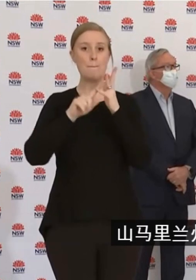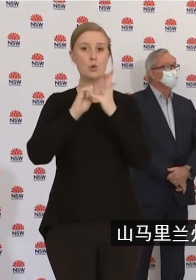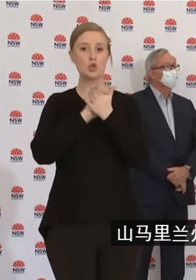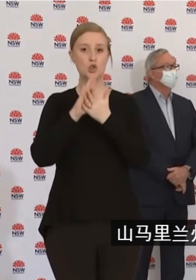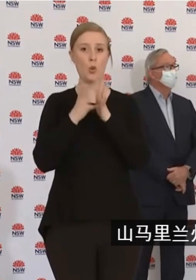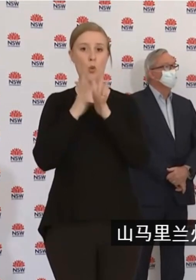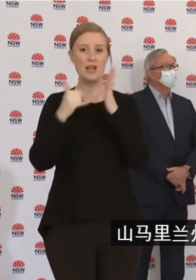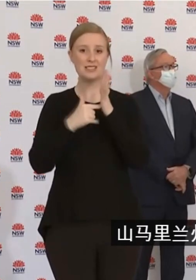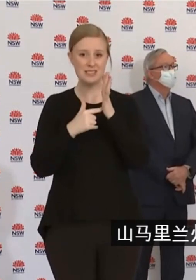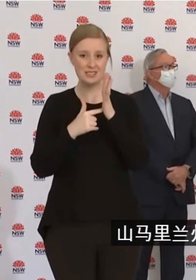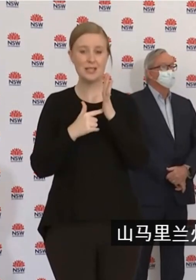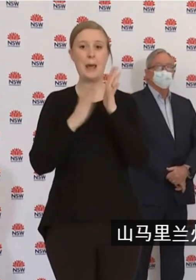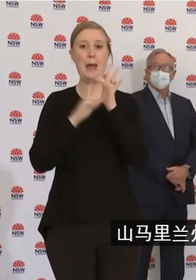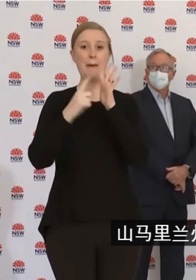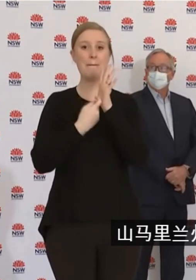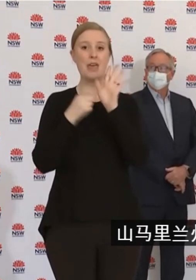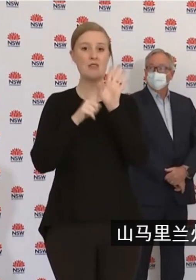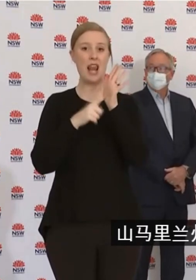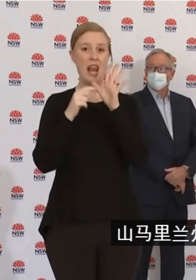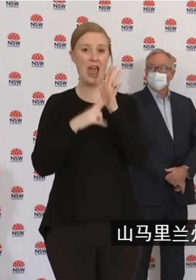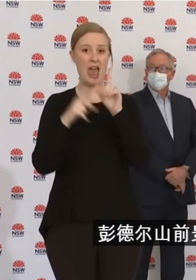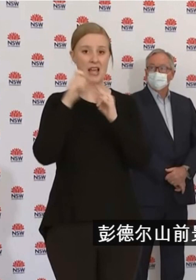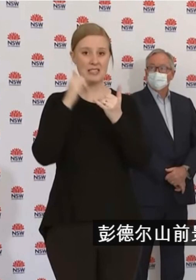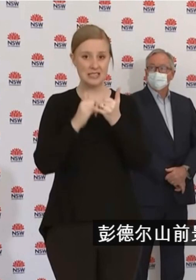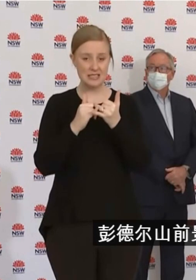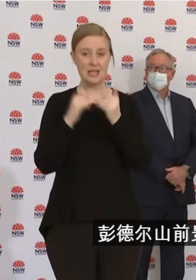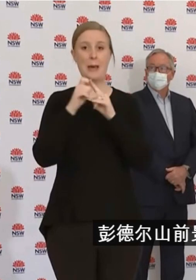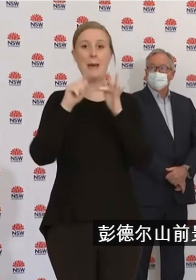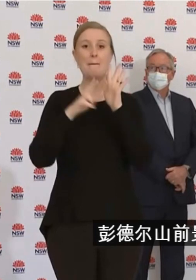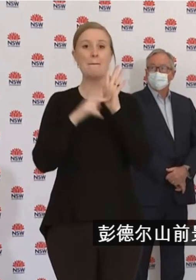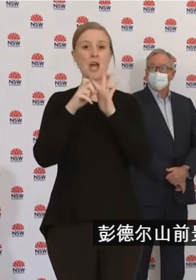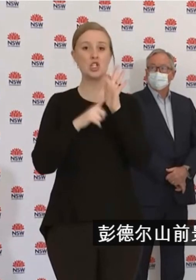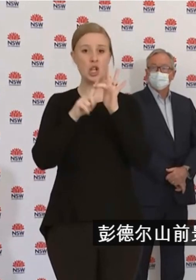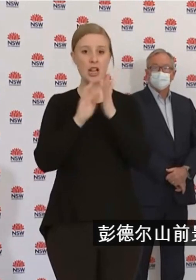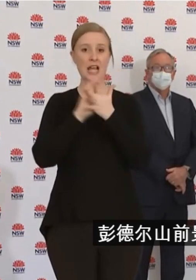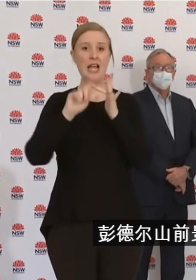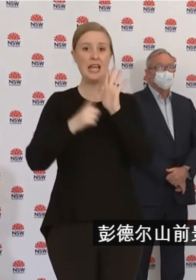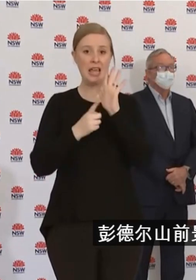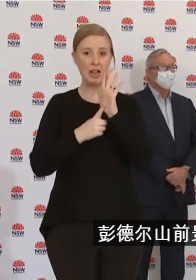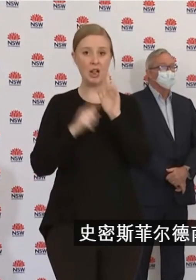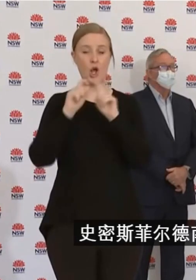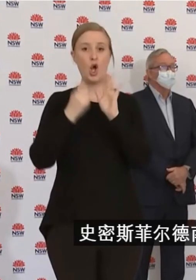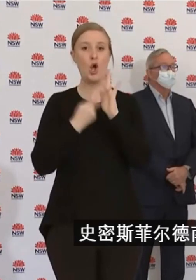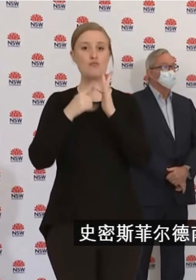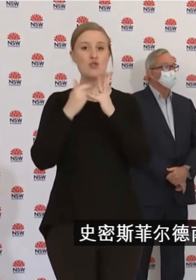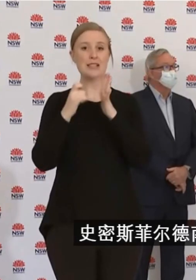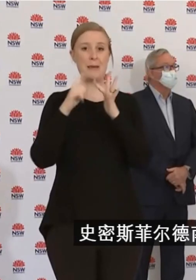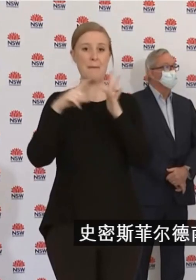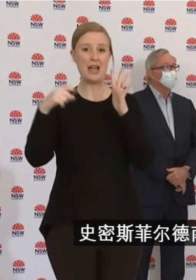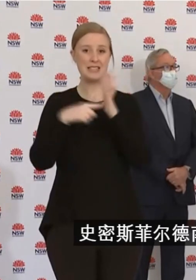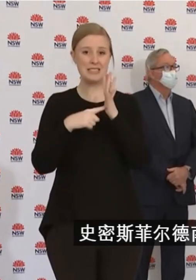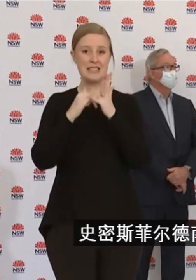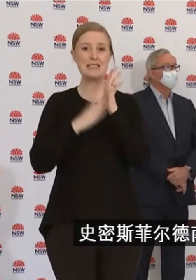Hill, Merrylands, Merrylands West, Pumlaway, Pendle Hill, Prospect, Regent's Park, Rookwood, Smithfield,